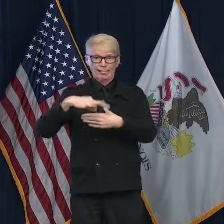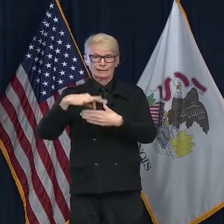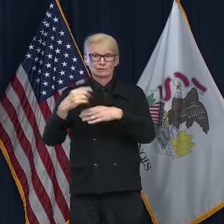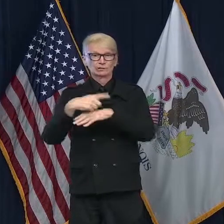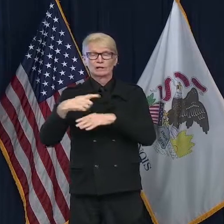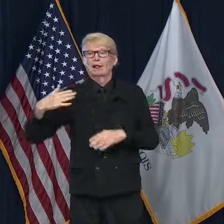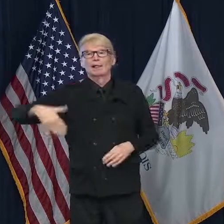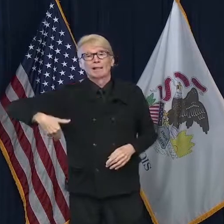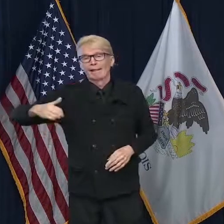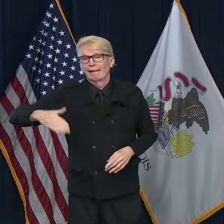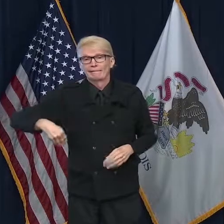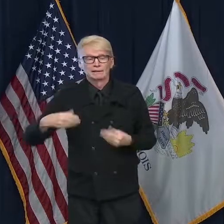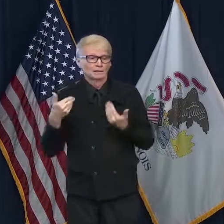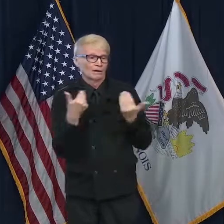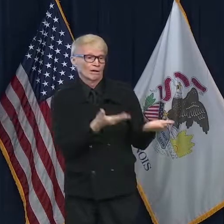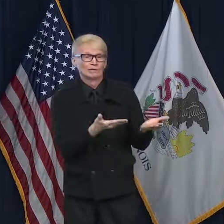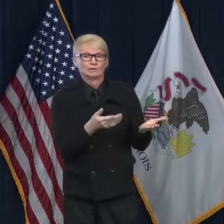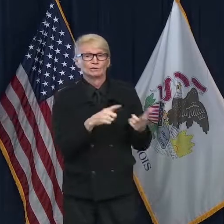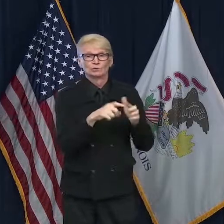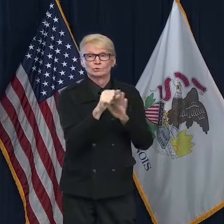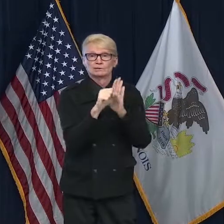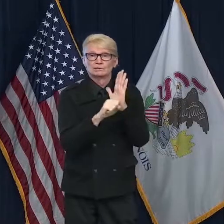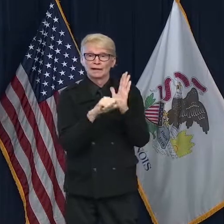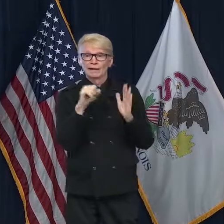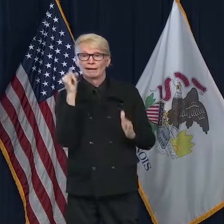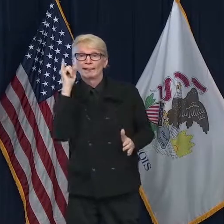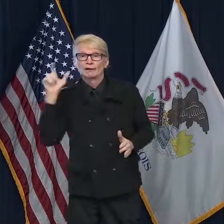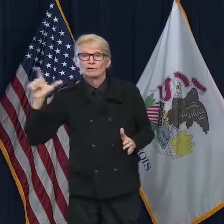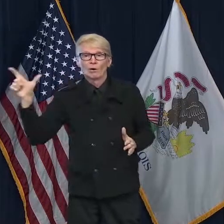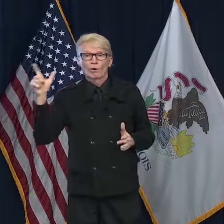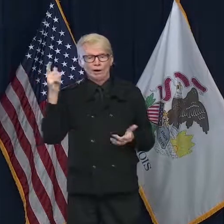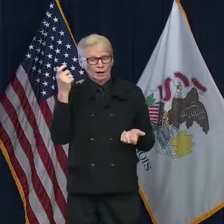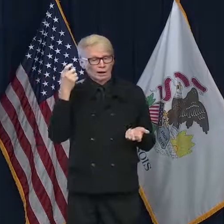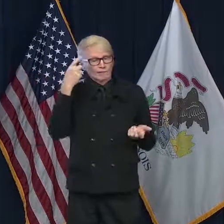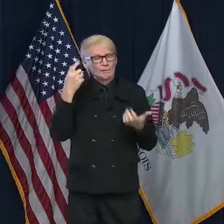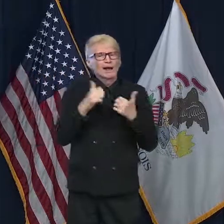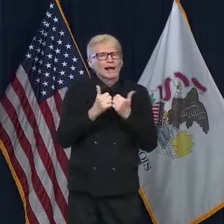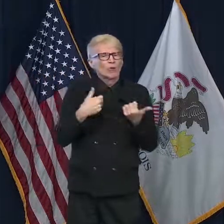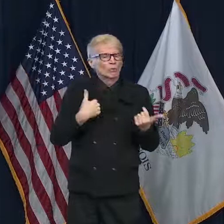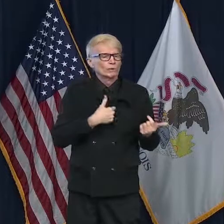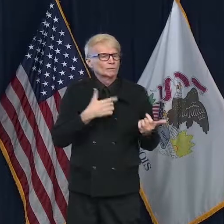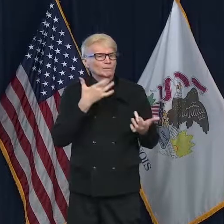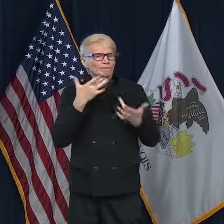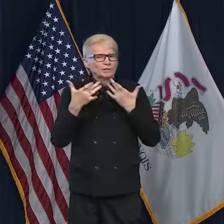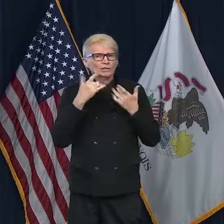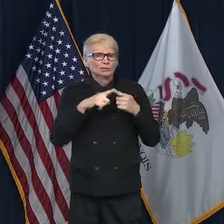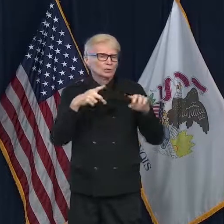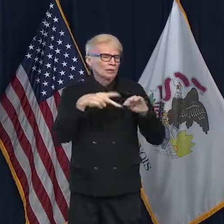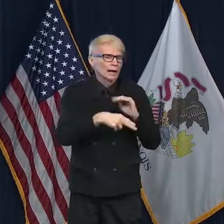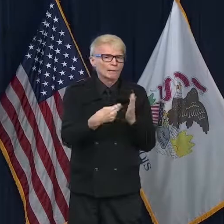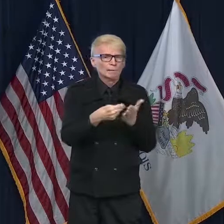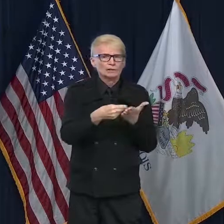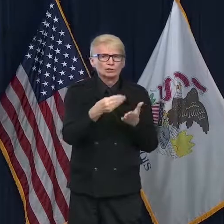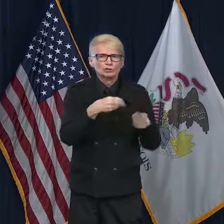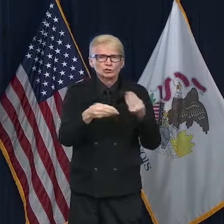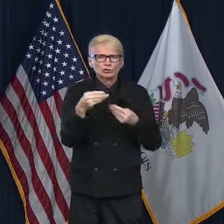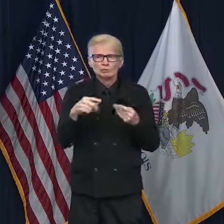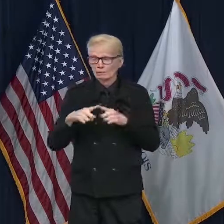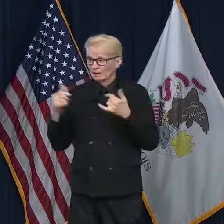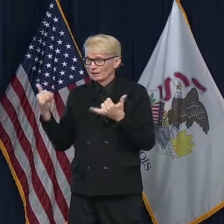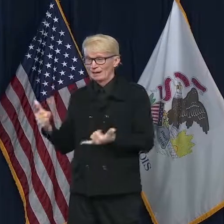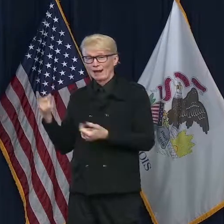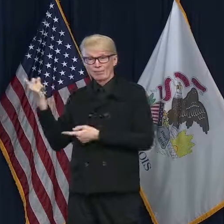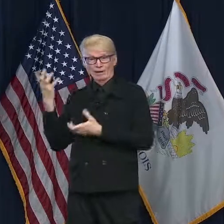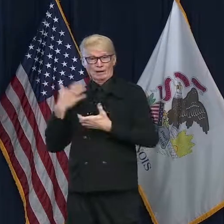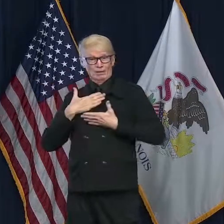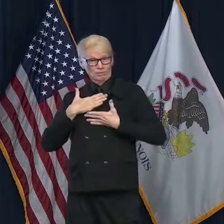not proposed any cuts to state government, any way to balance the budget, and now they're proposing blowing perhaps a